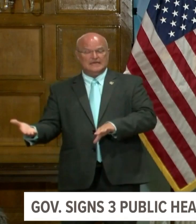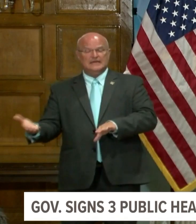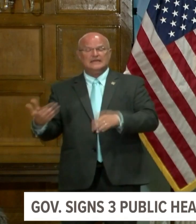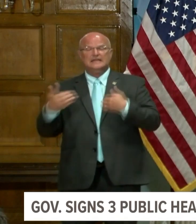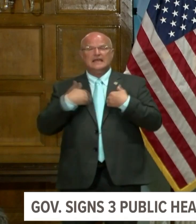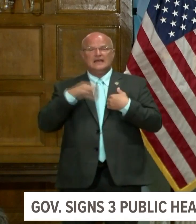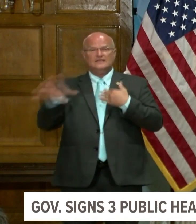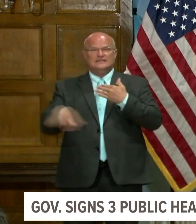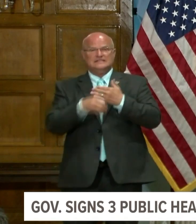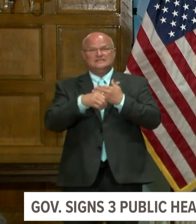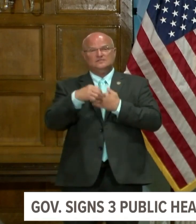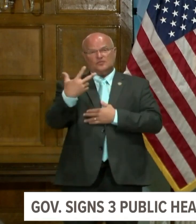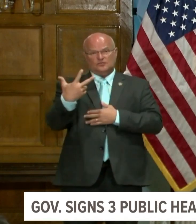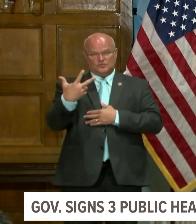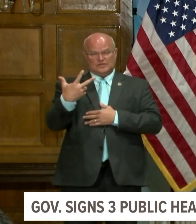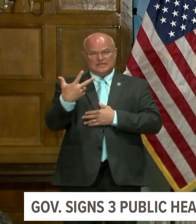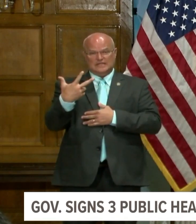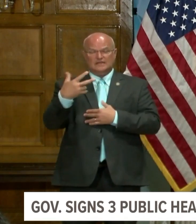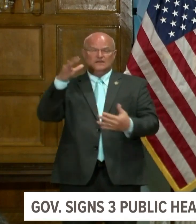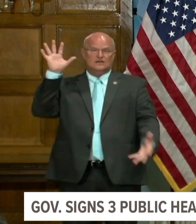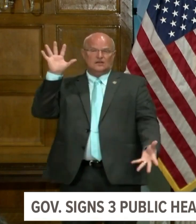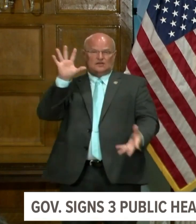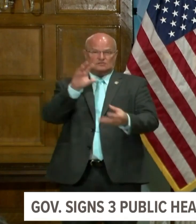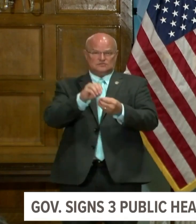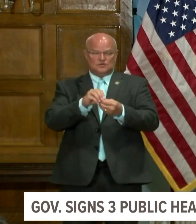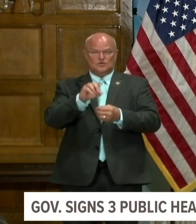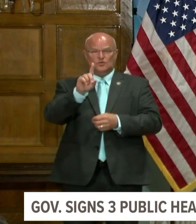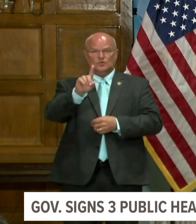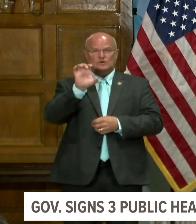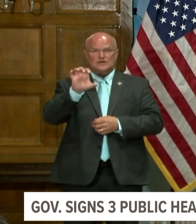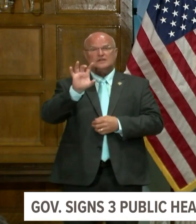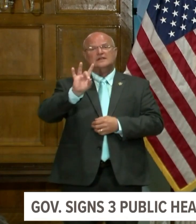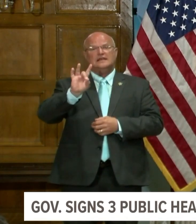COVID-19, we have an additional 3 that brings our deaths to